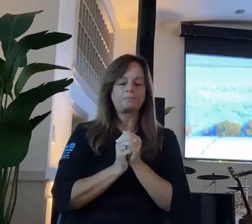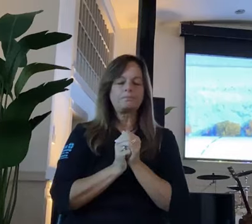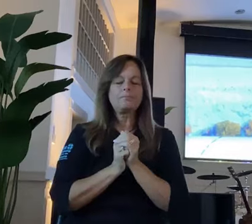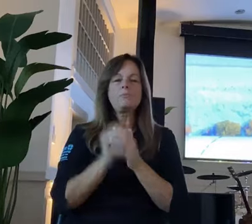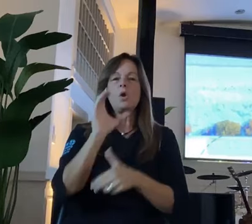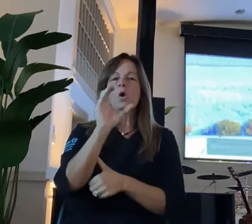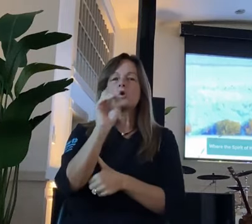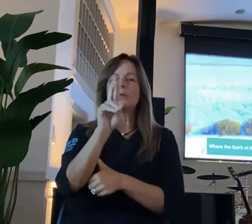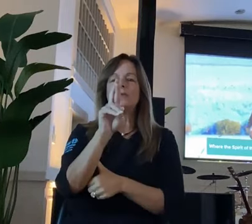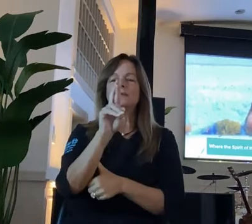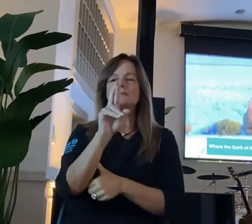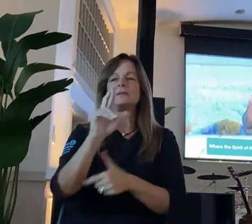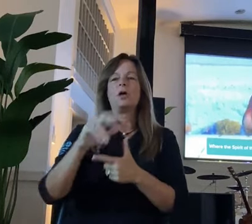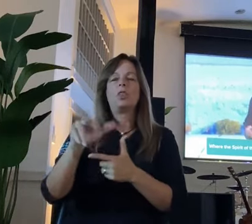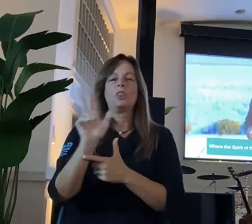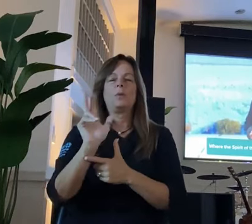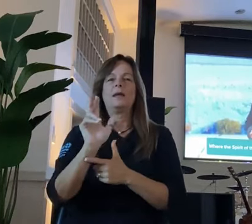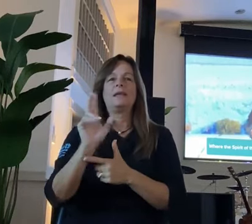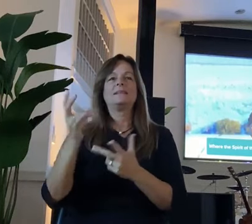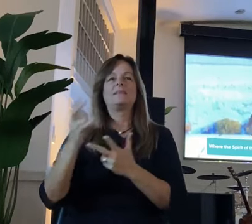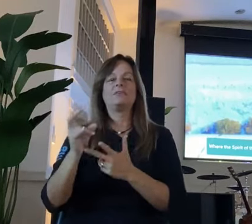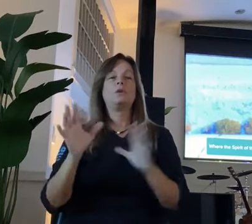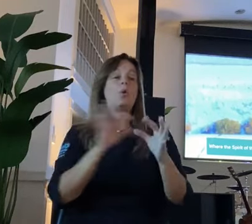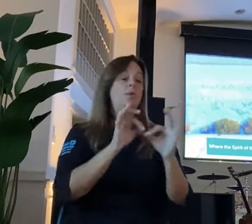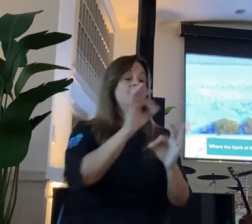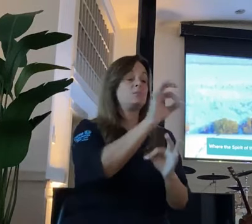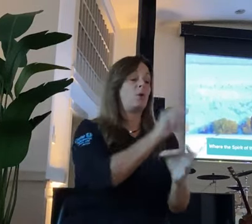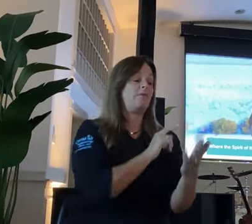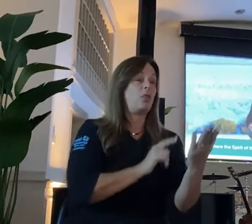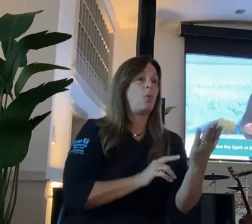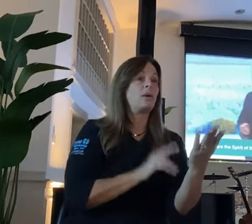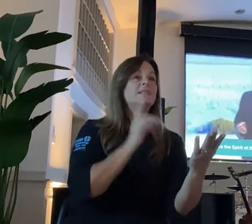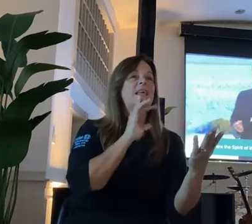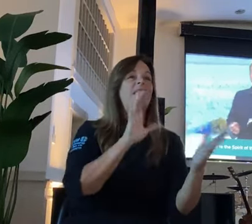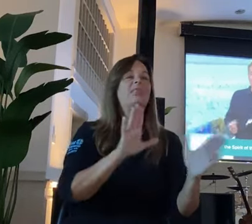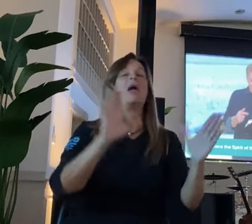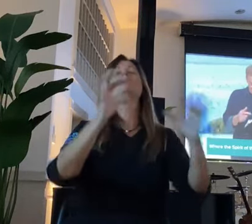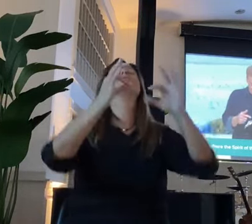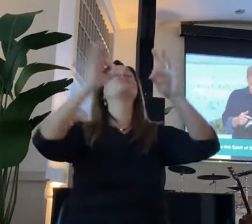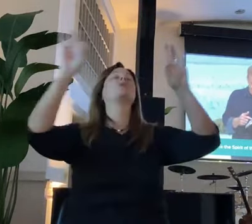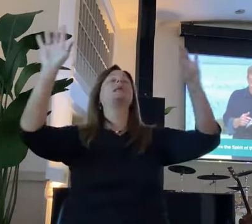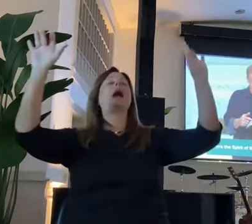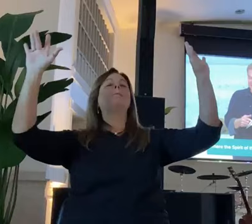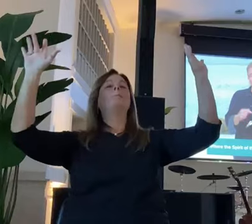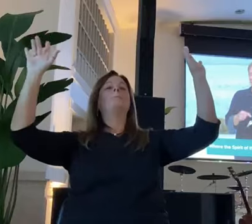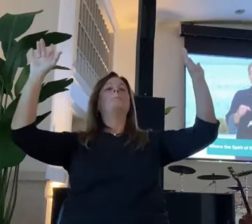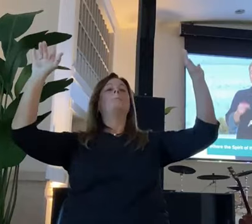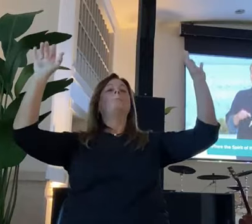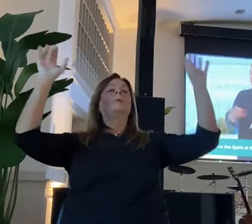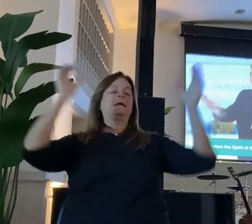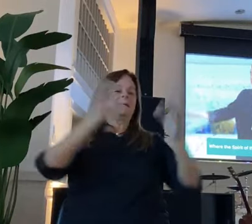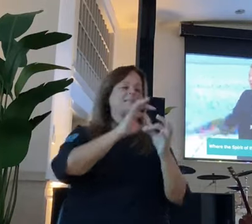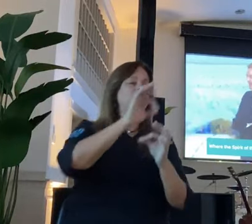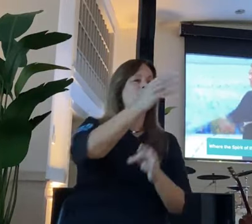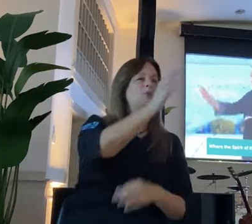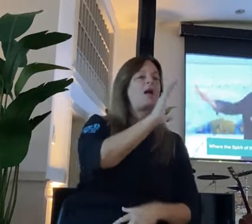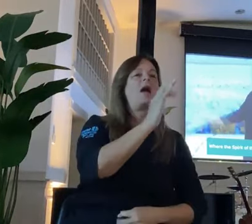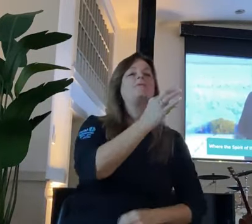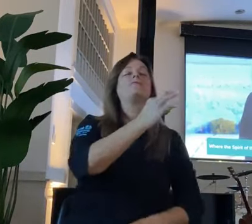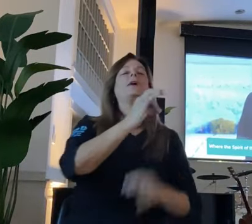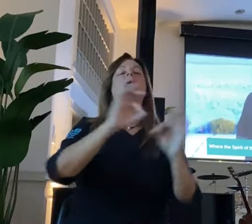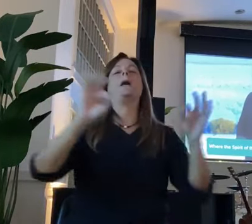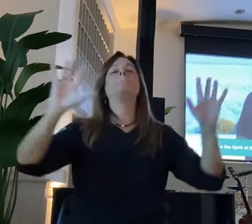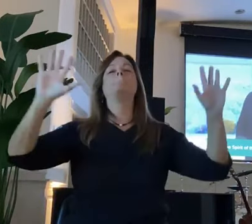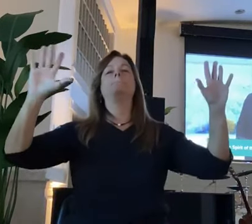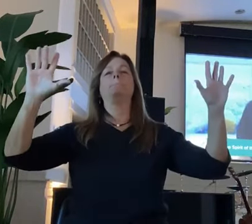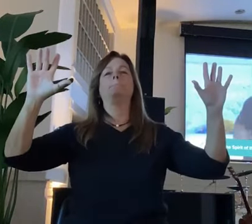3:17 that says, where the Spirit of the Lord is, there's what? Freedom. Yes, the Spirit of God. All these things. I